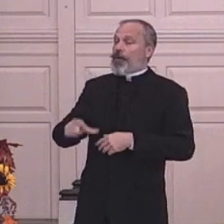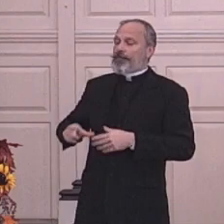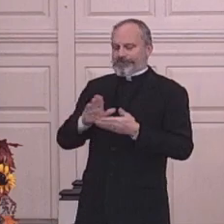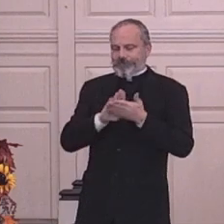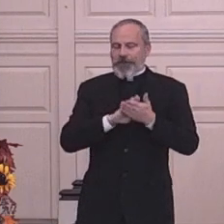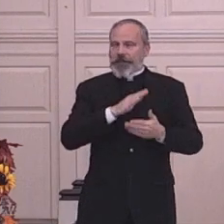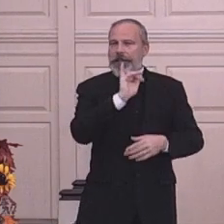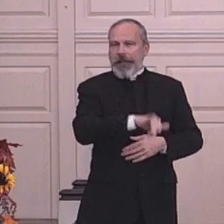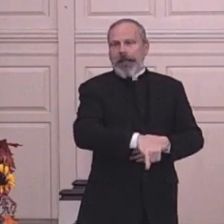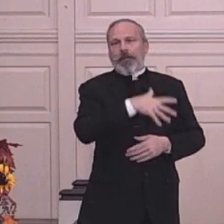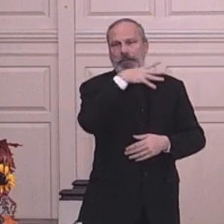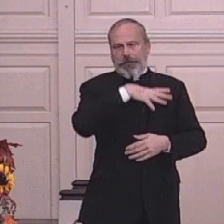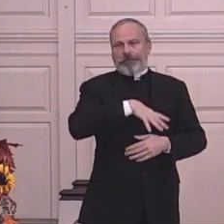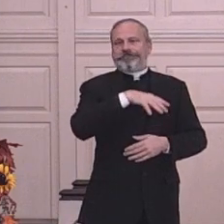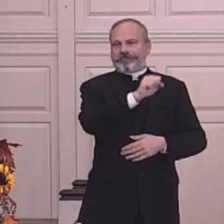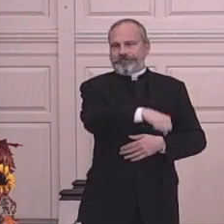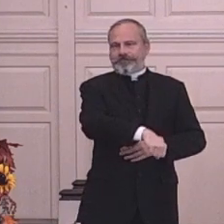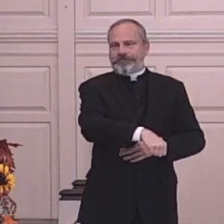praised.